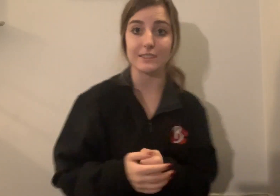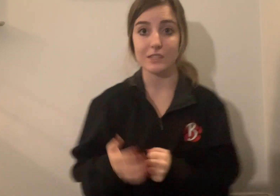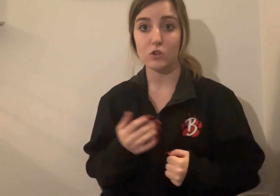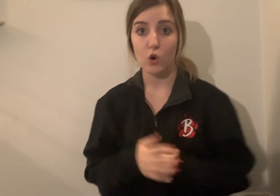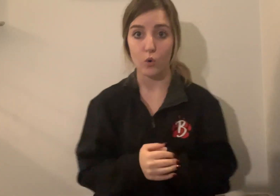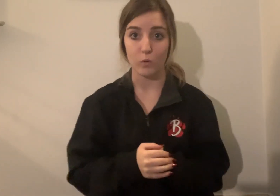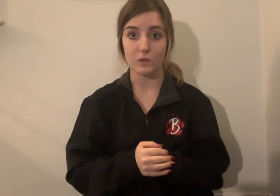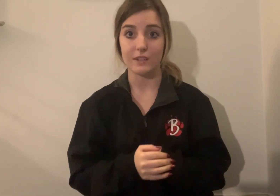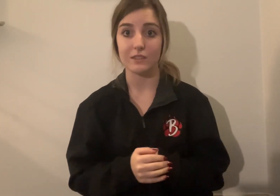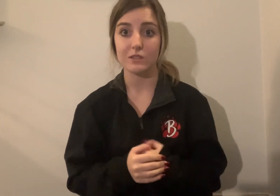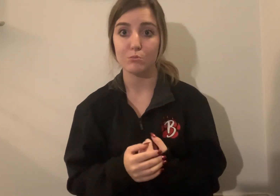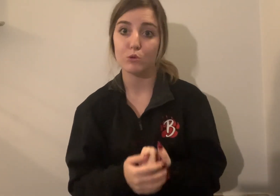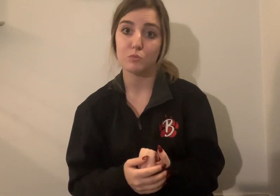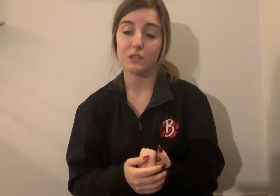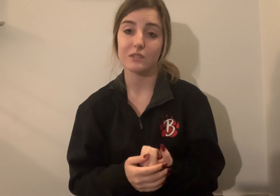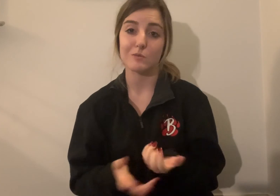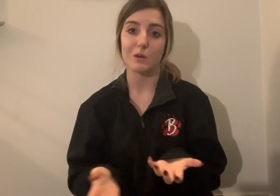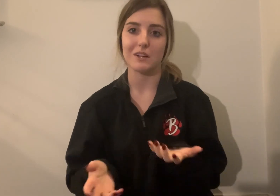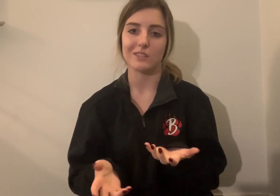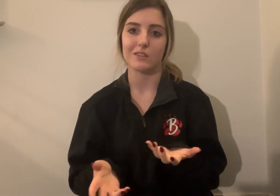is cold, at least in most places, maybe not down south,